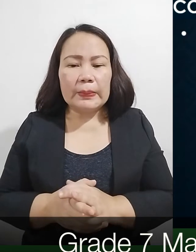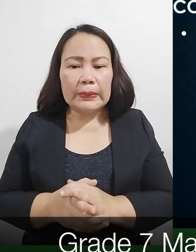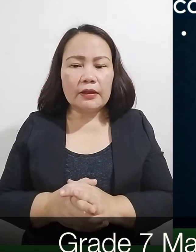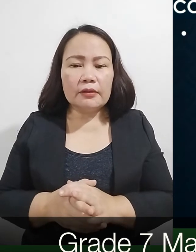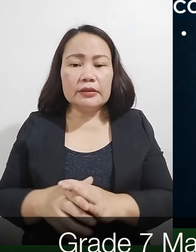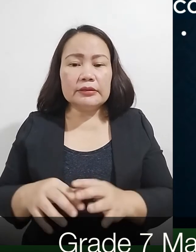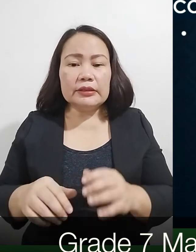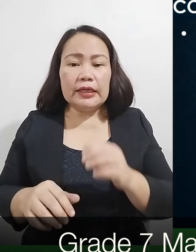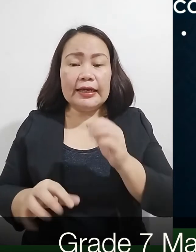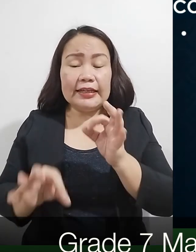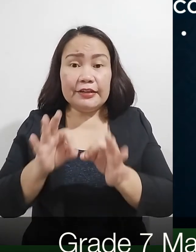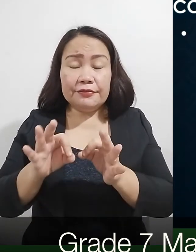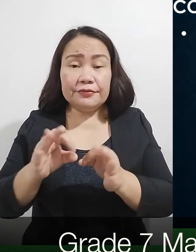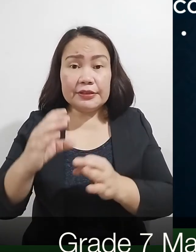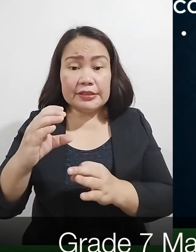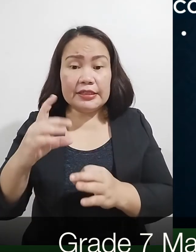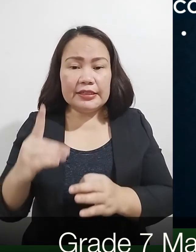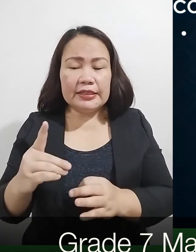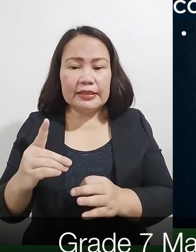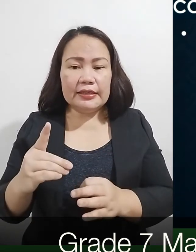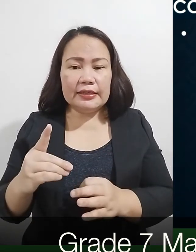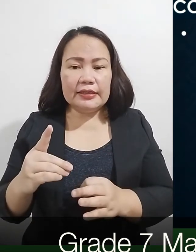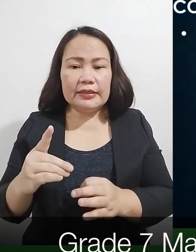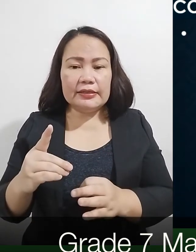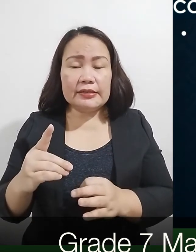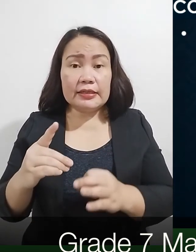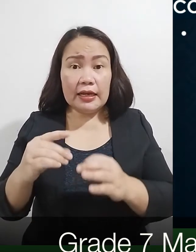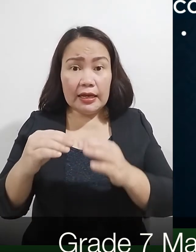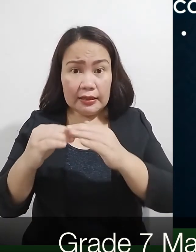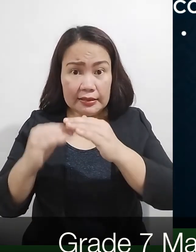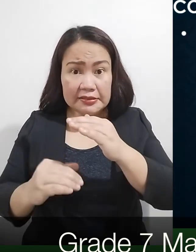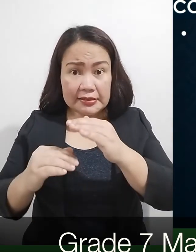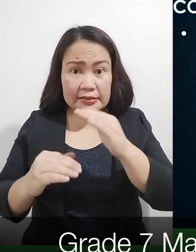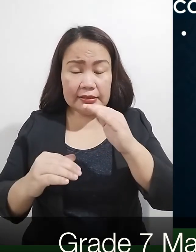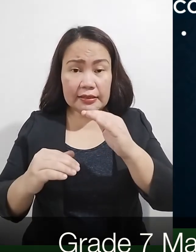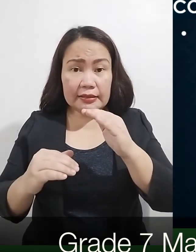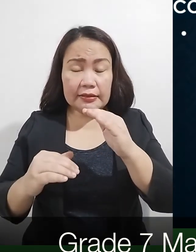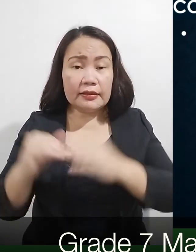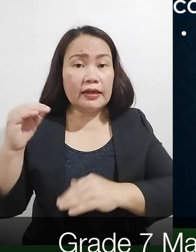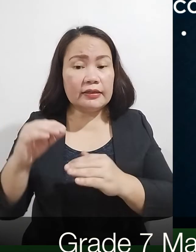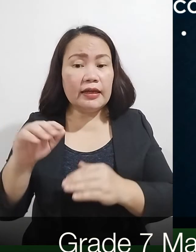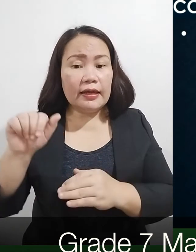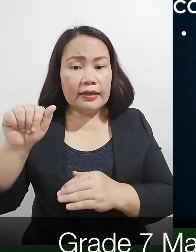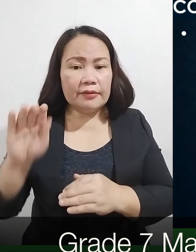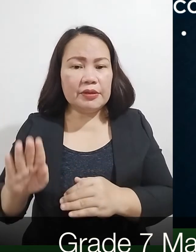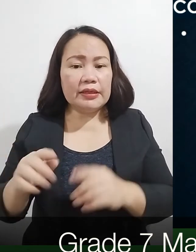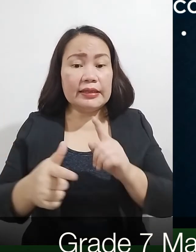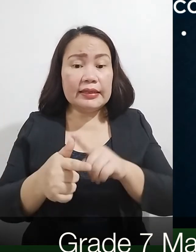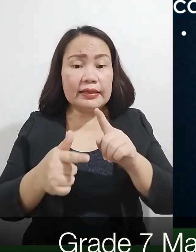vice versa lang tayo. If CD is less than AB, then